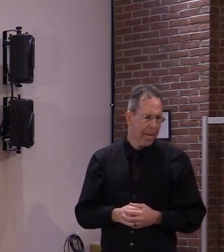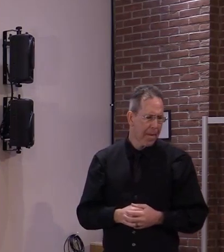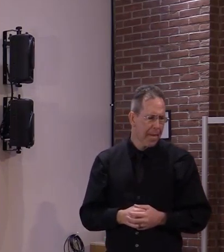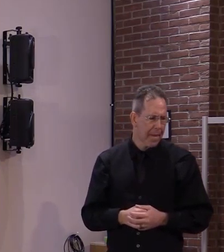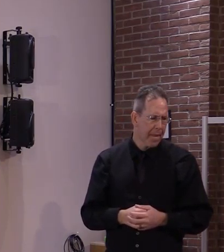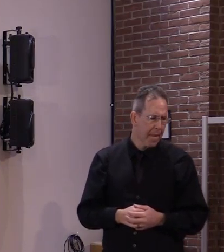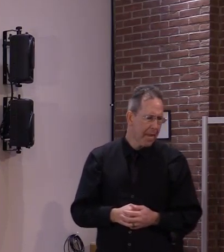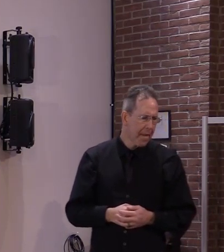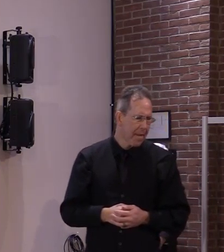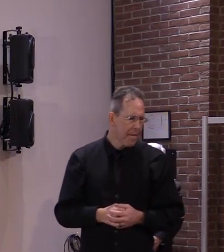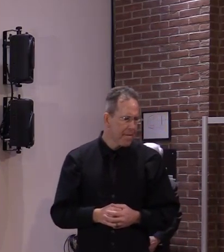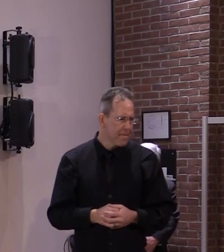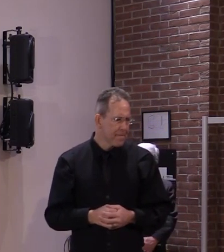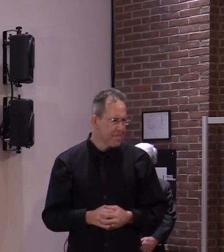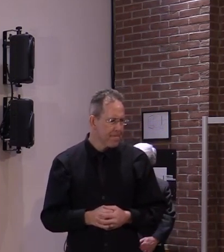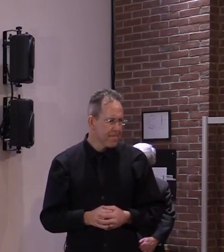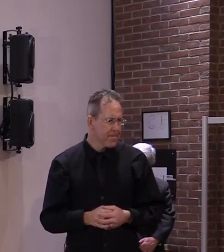current formula?